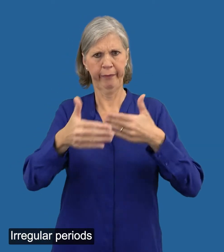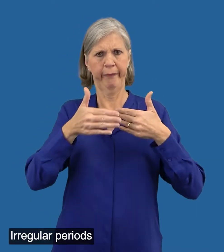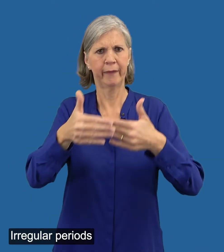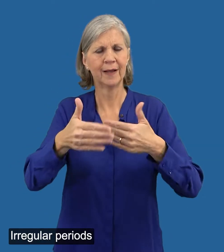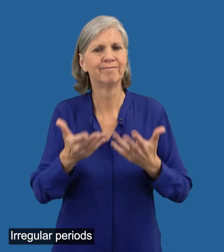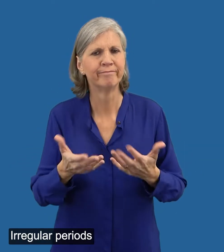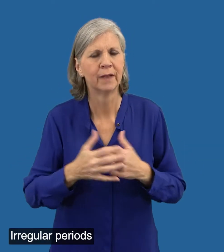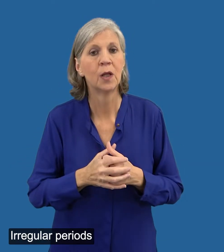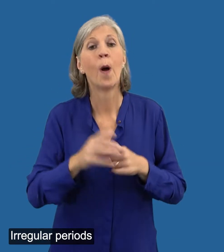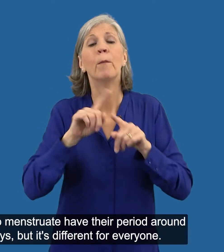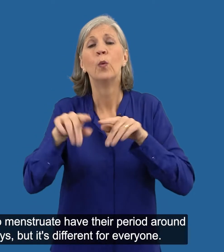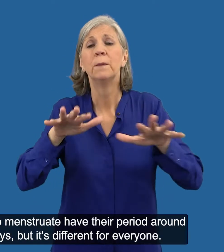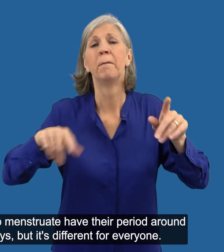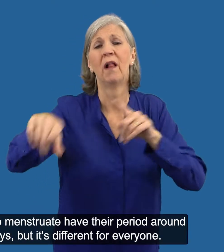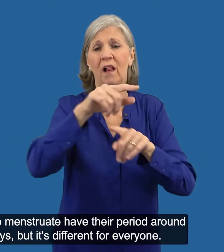Irregular periods.